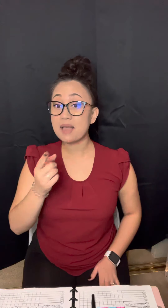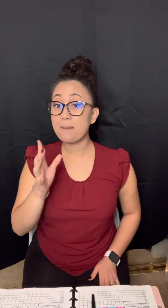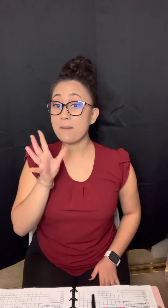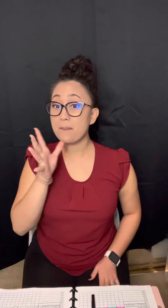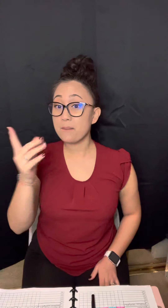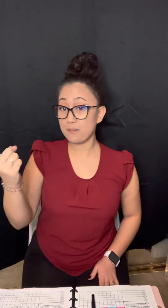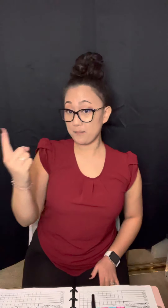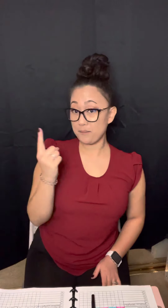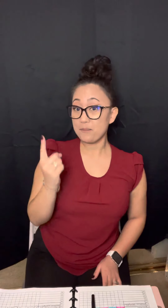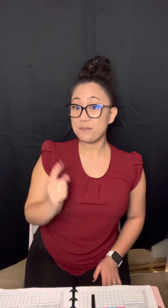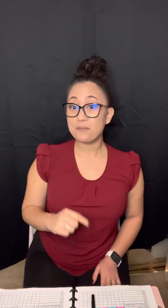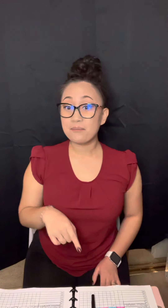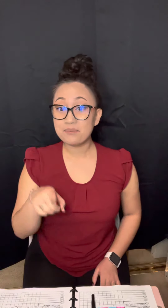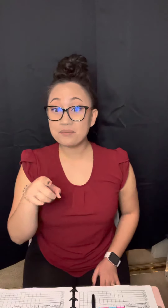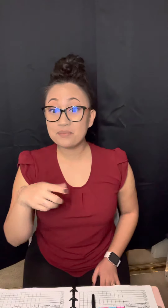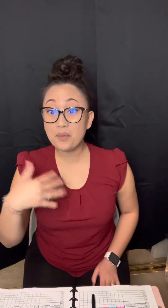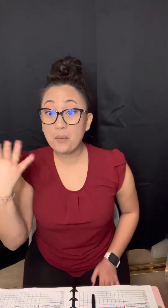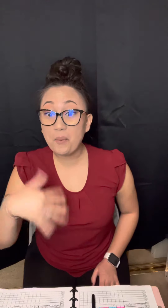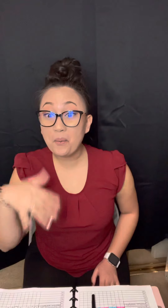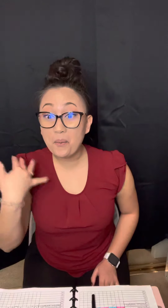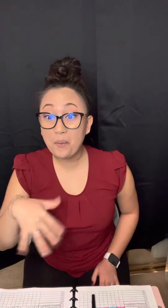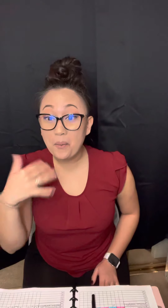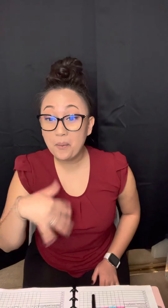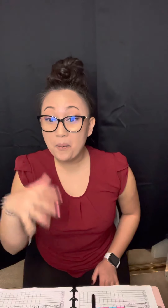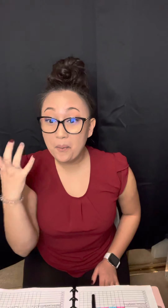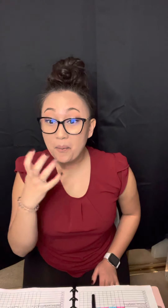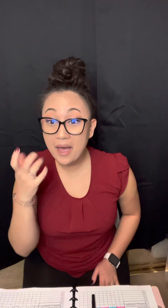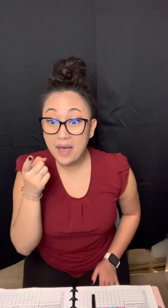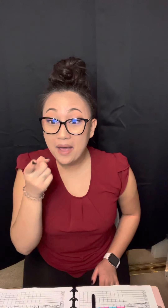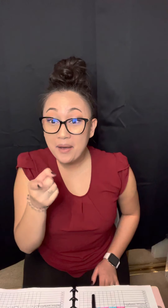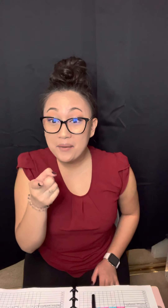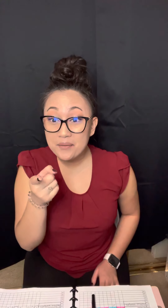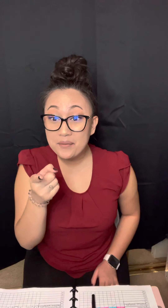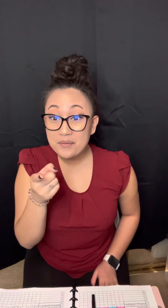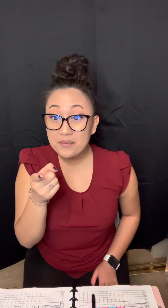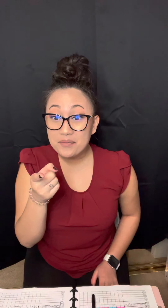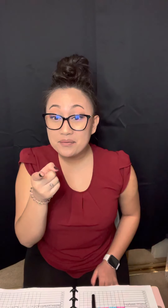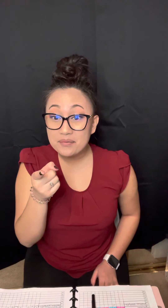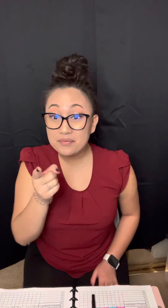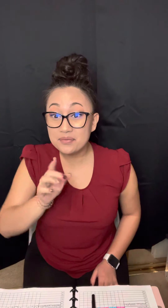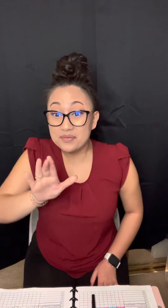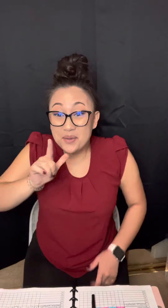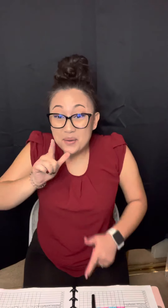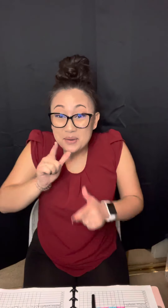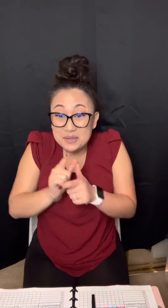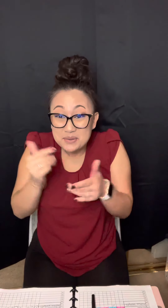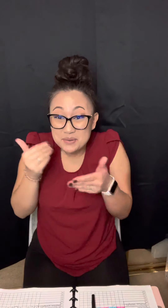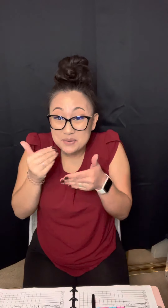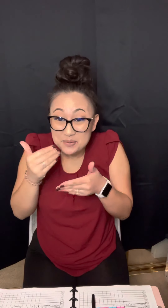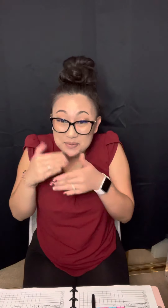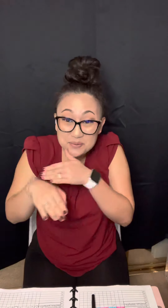belly. Oh, my goodness. Your sister's coming soon, Michael.